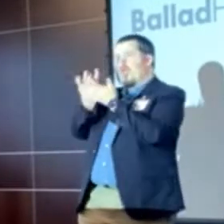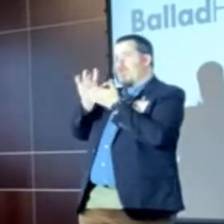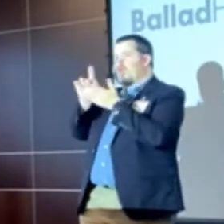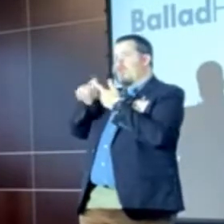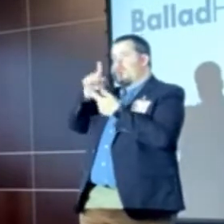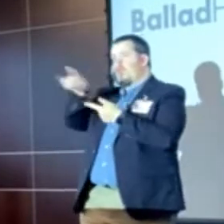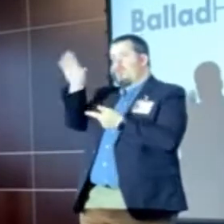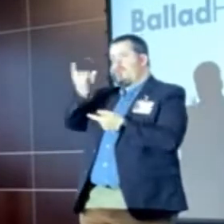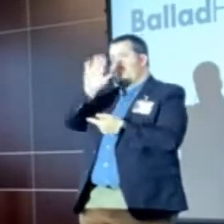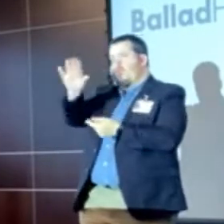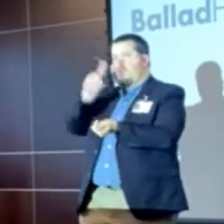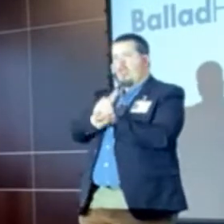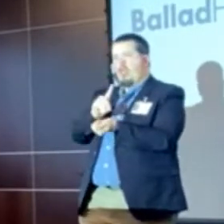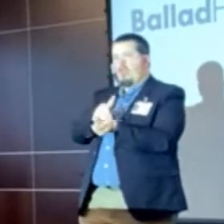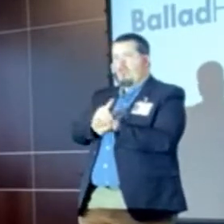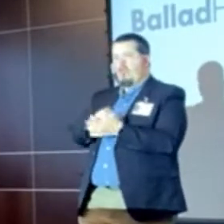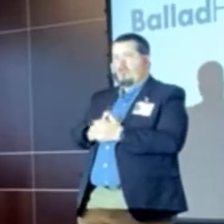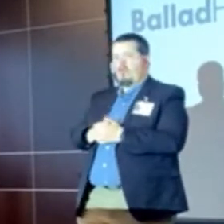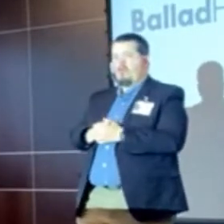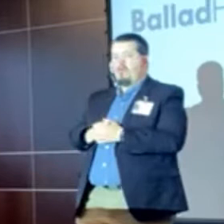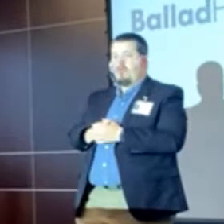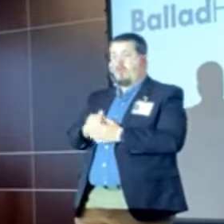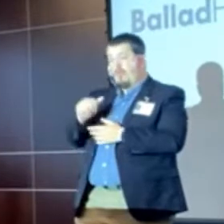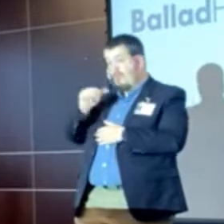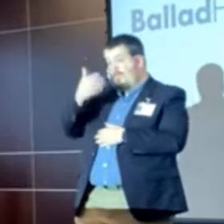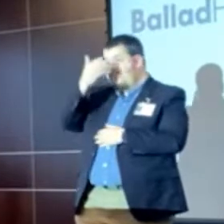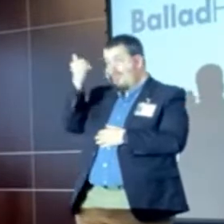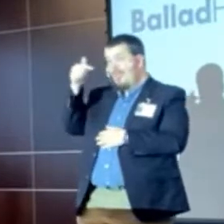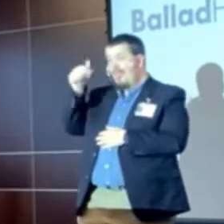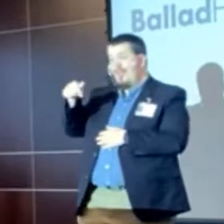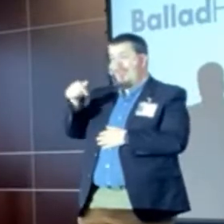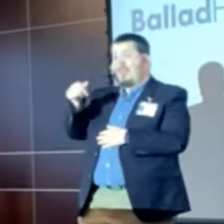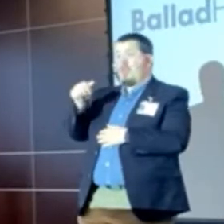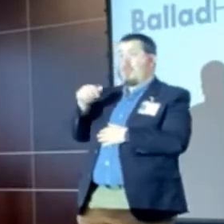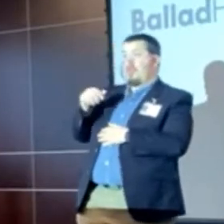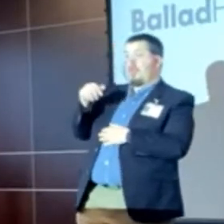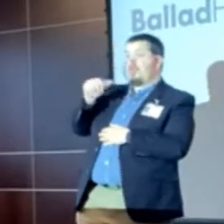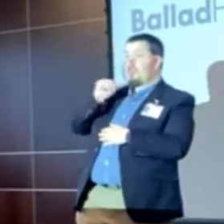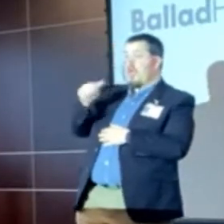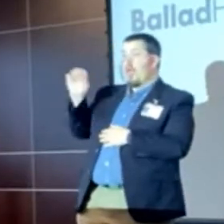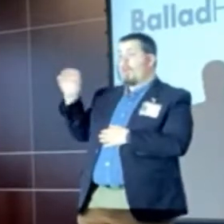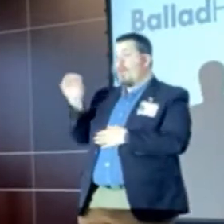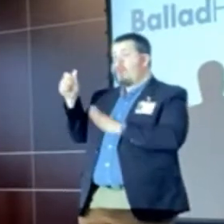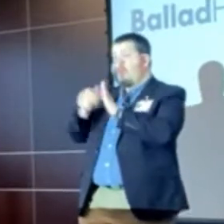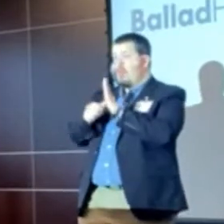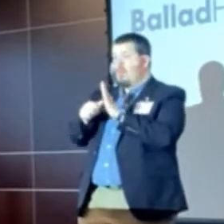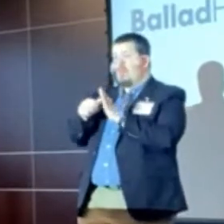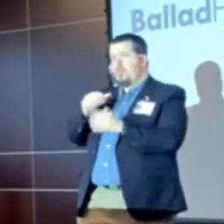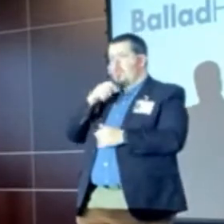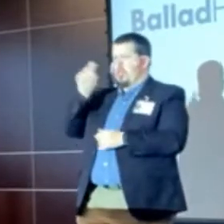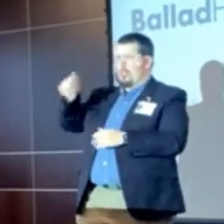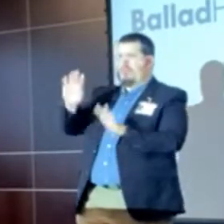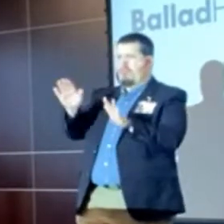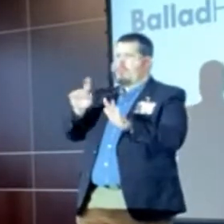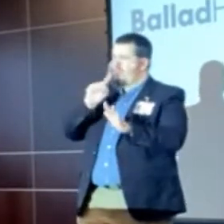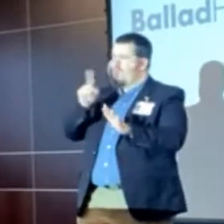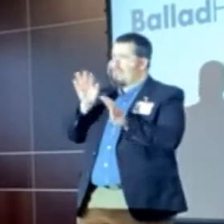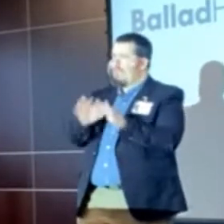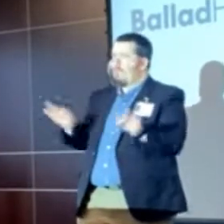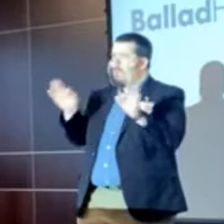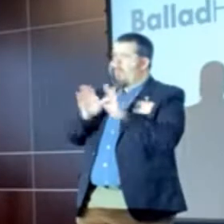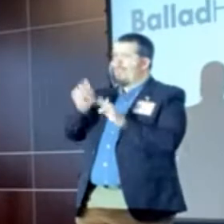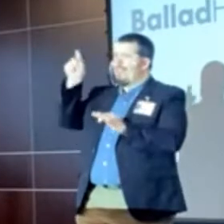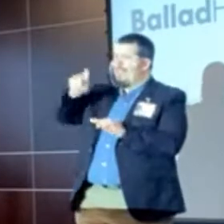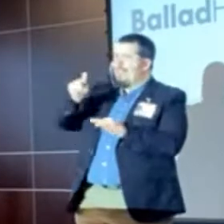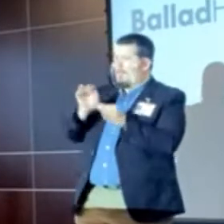your doctor. Let's not remember that these elective cases do not mean they're not necessary. They're extremely necessary. They're extremely important to